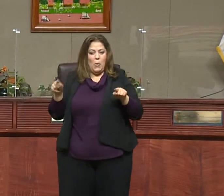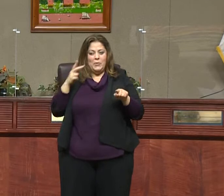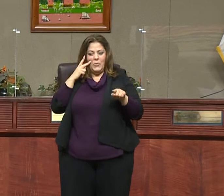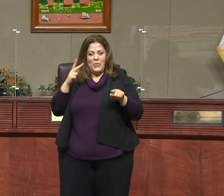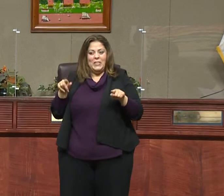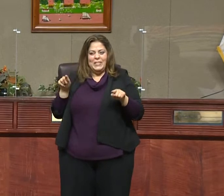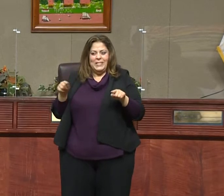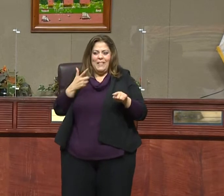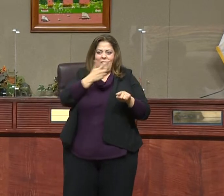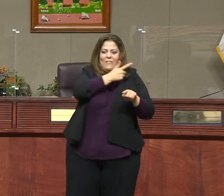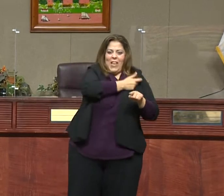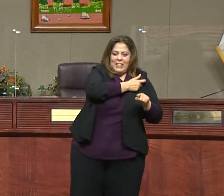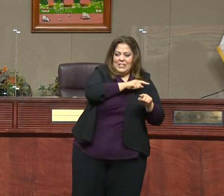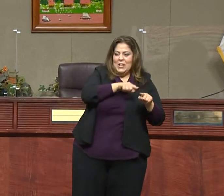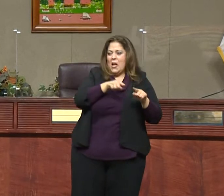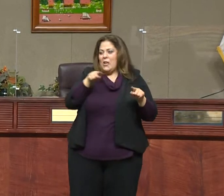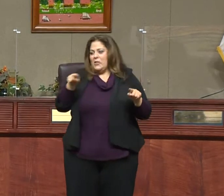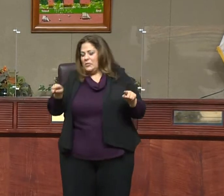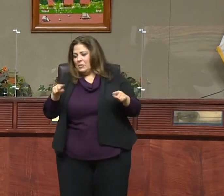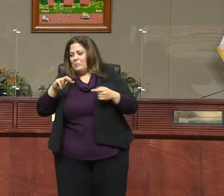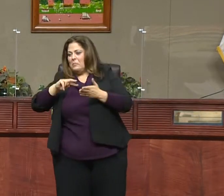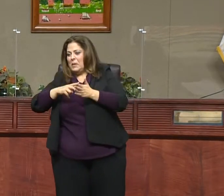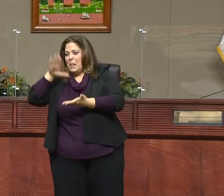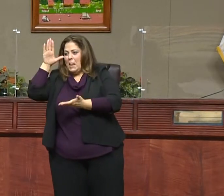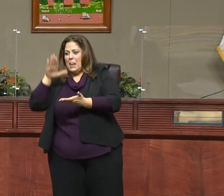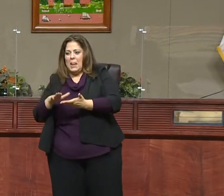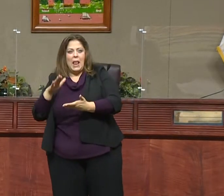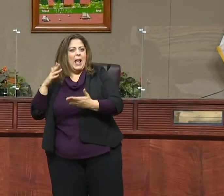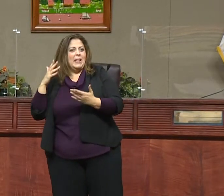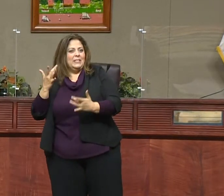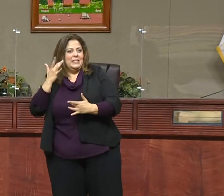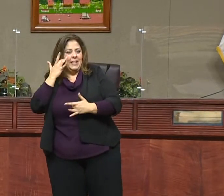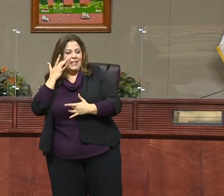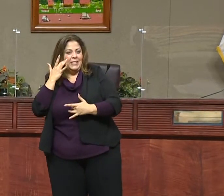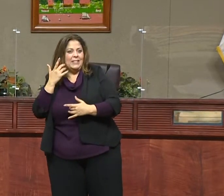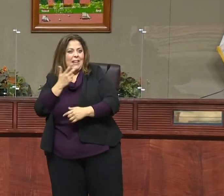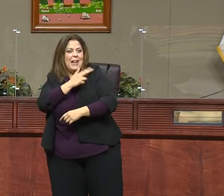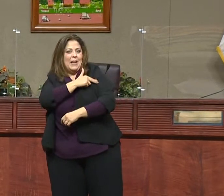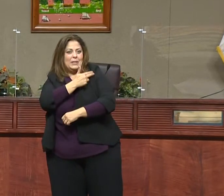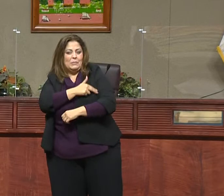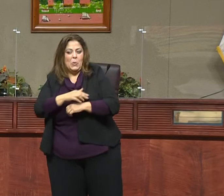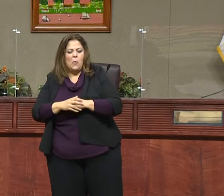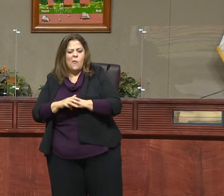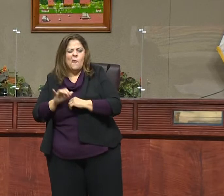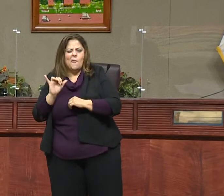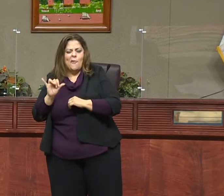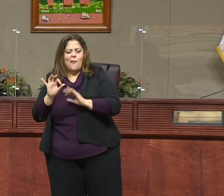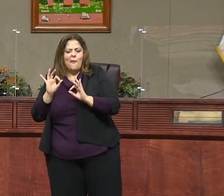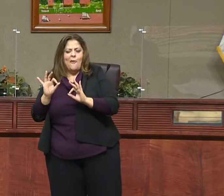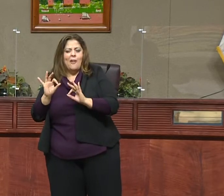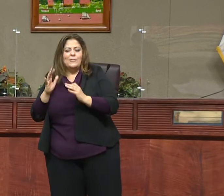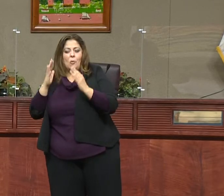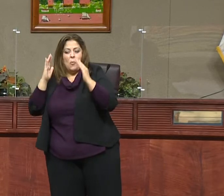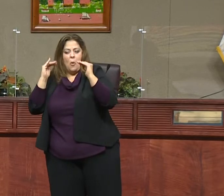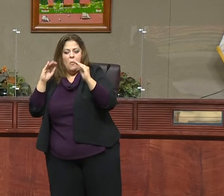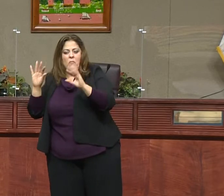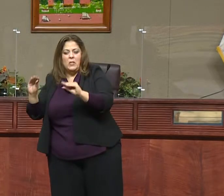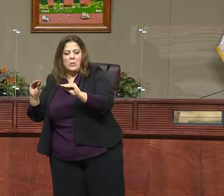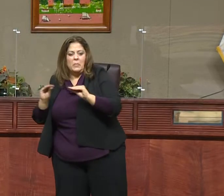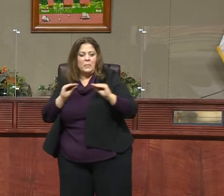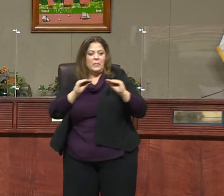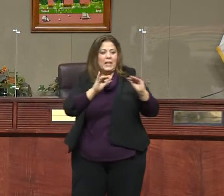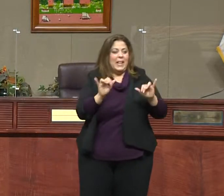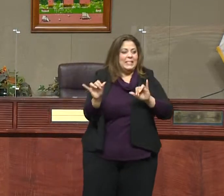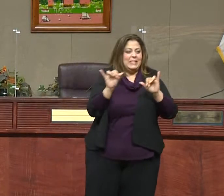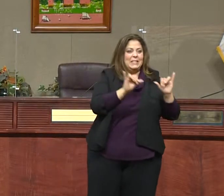can reflect the same effect in the younger population. And so we're encouraging those who are in this age group who